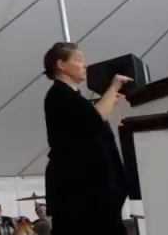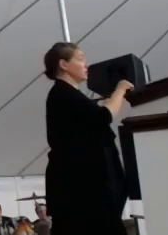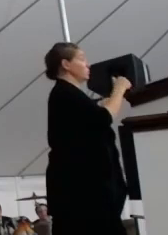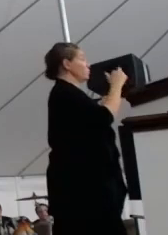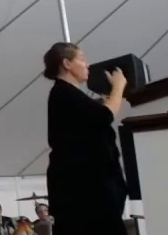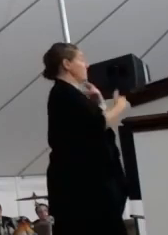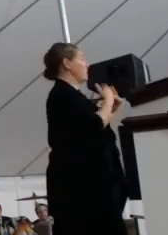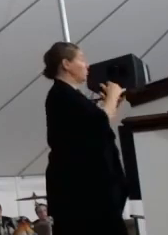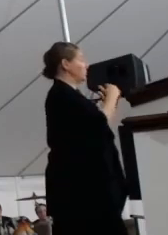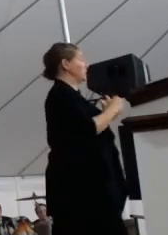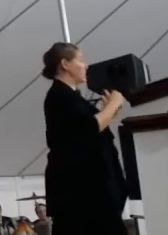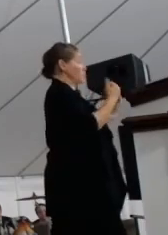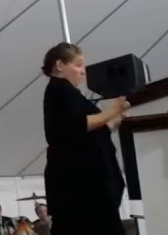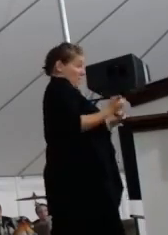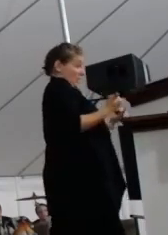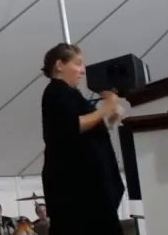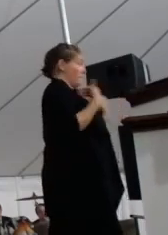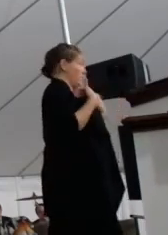revivals? How many?